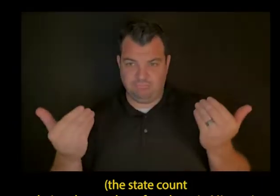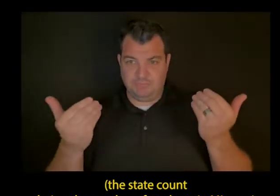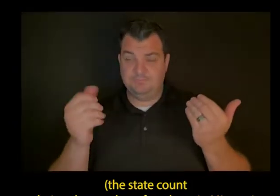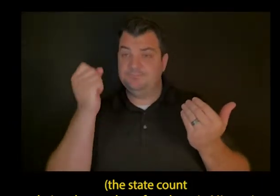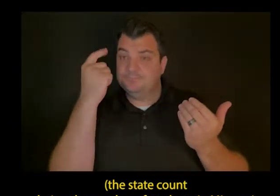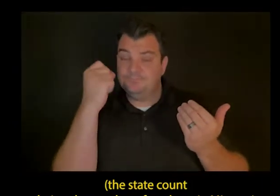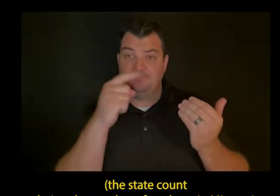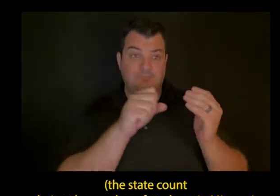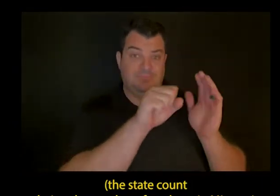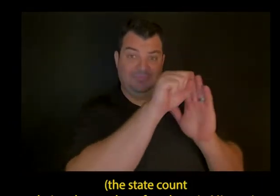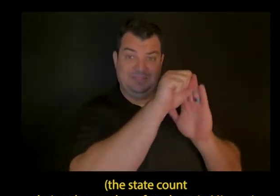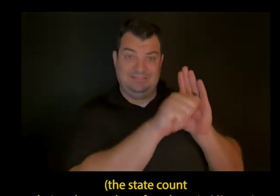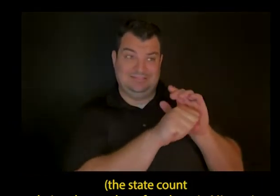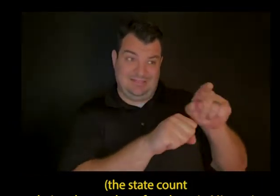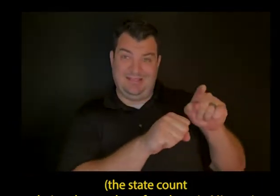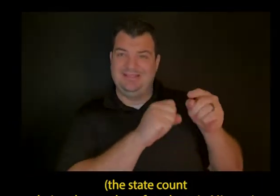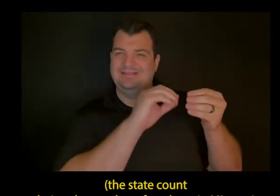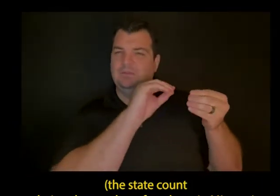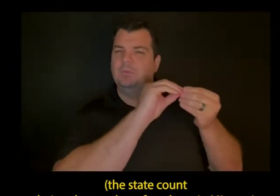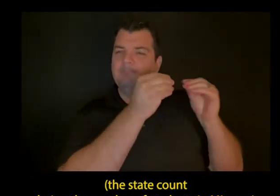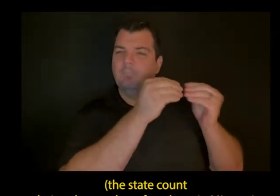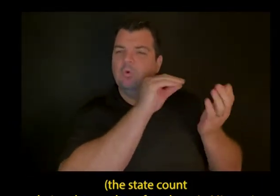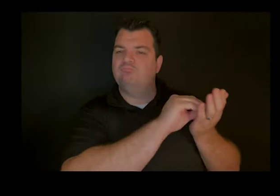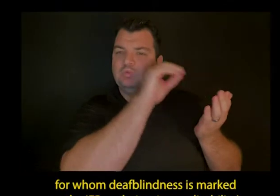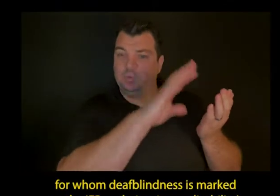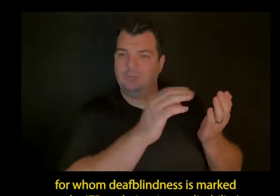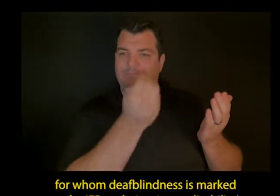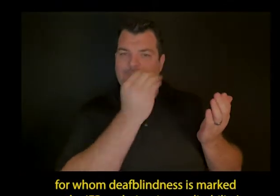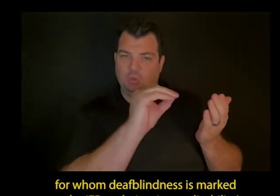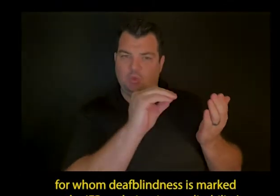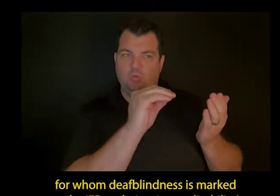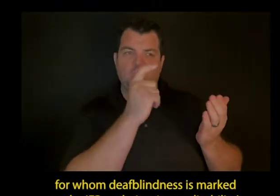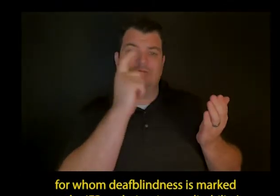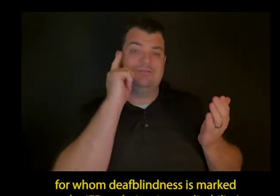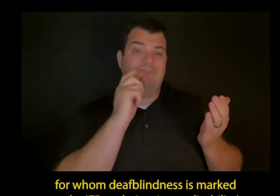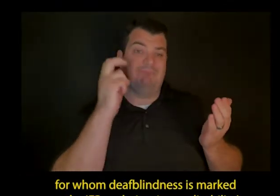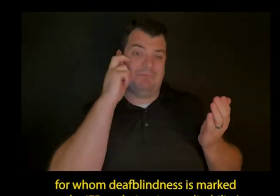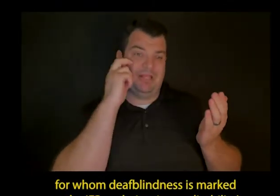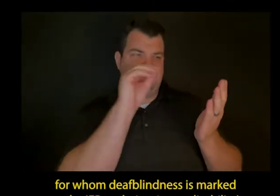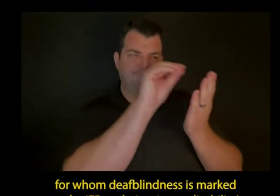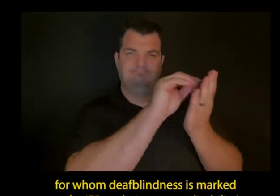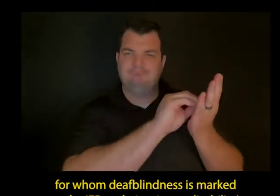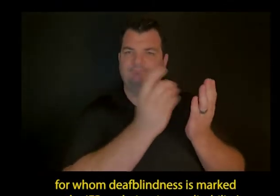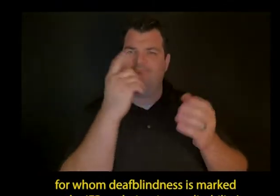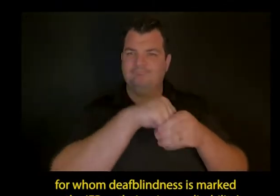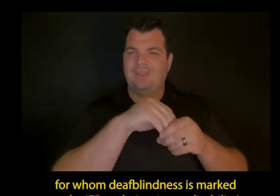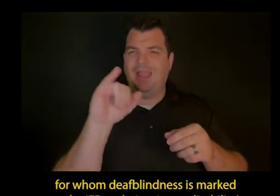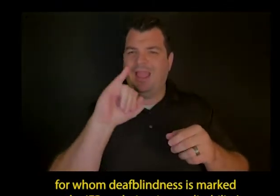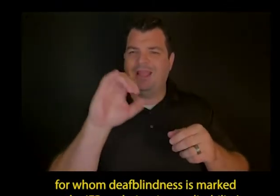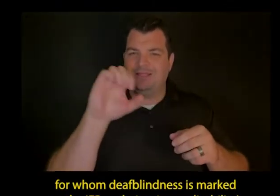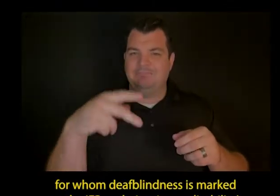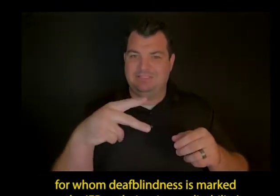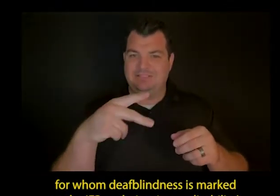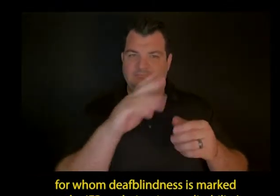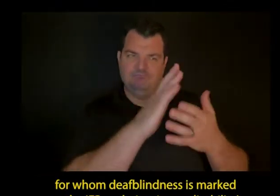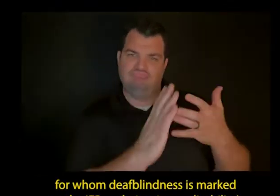The state count being the number of students in Missouri for whom deafblindness is marked on the IEP as their primary disability.